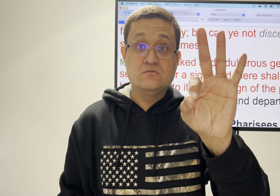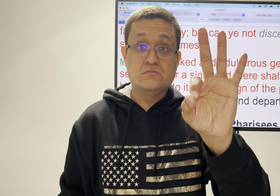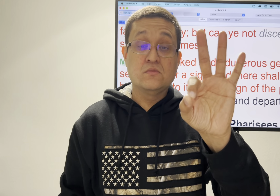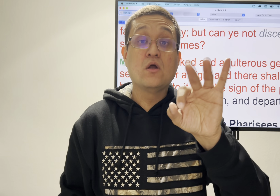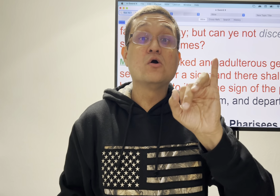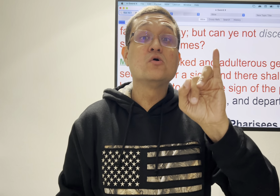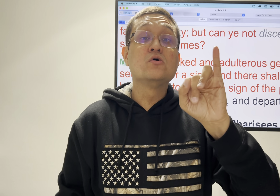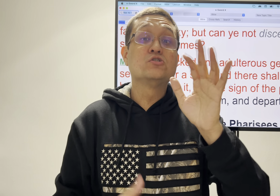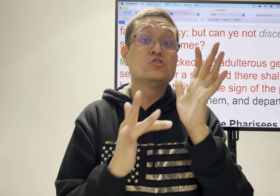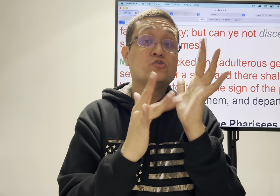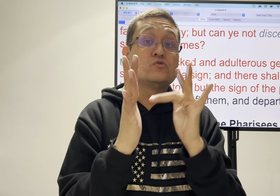Jesus has already preached.